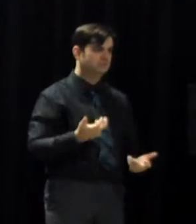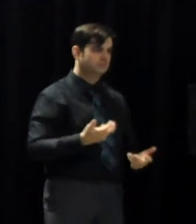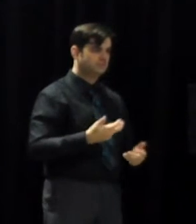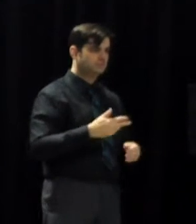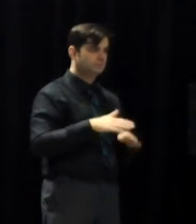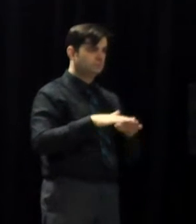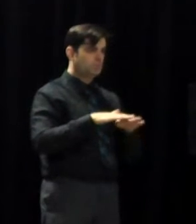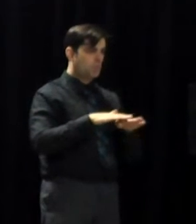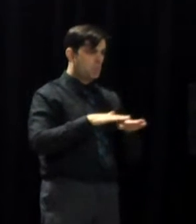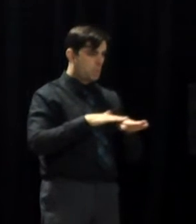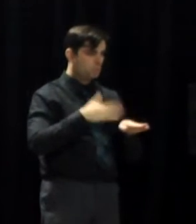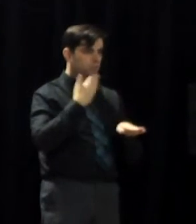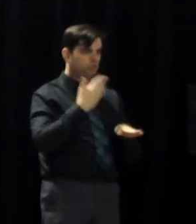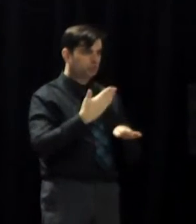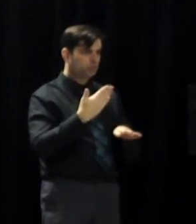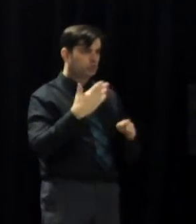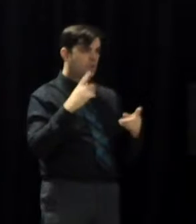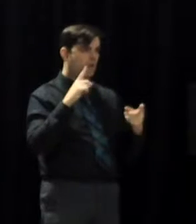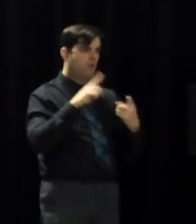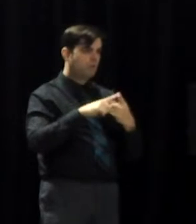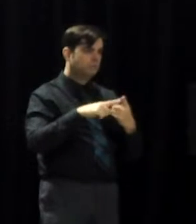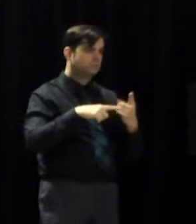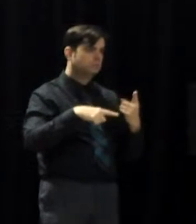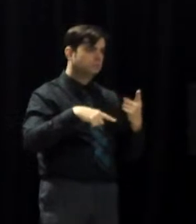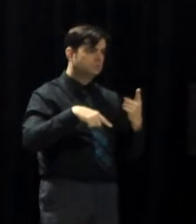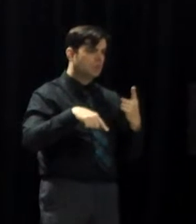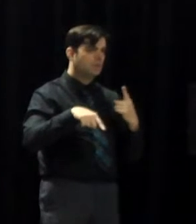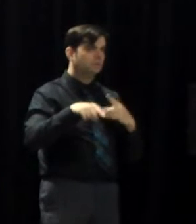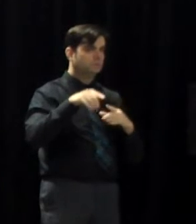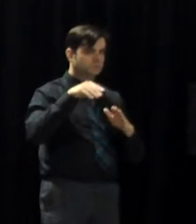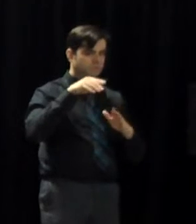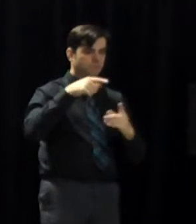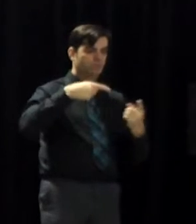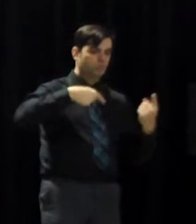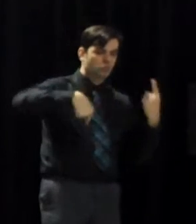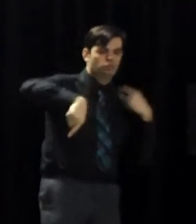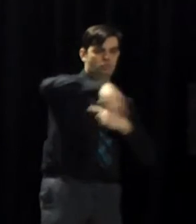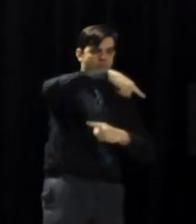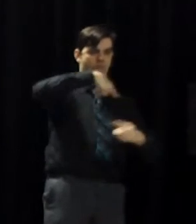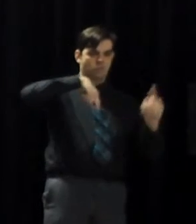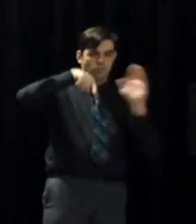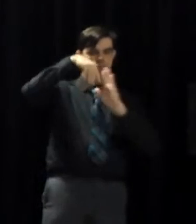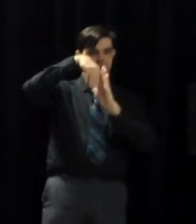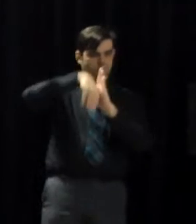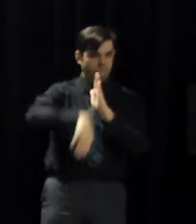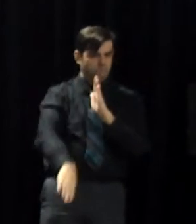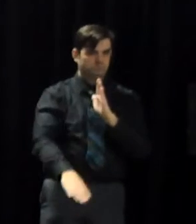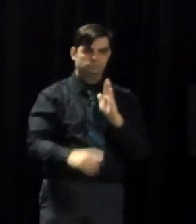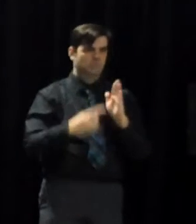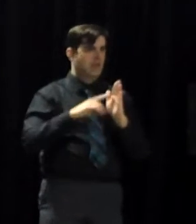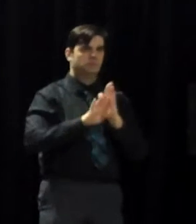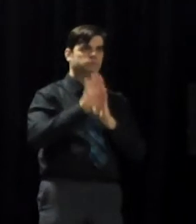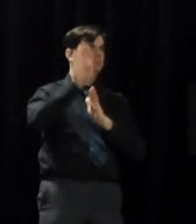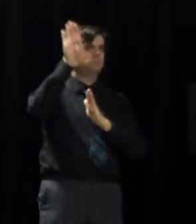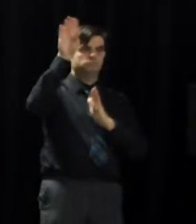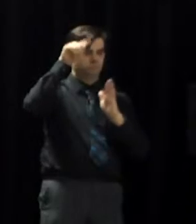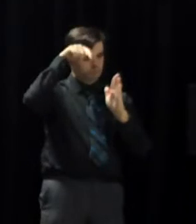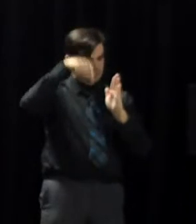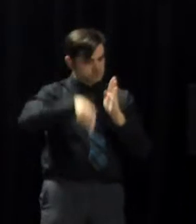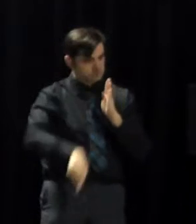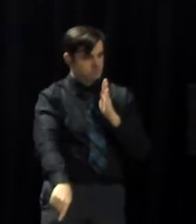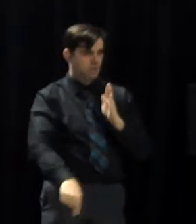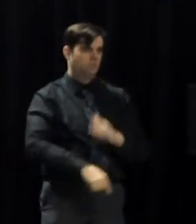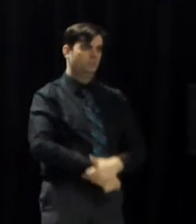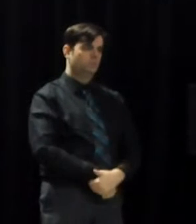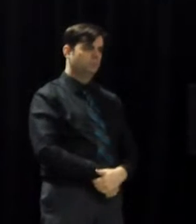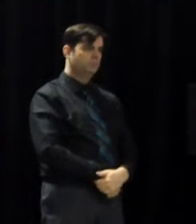going the other way here. Is that why we haven't seen the zone change in 2 weeks? And if they're not really